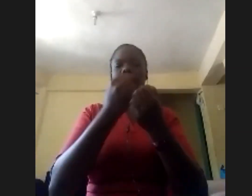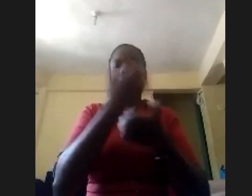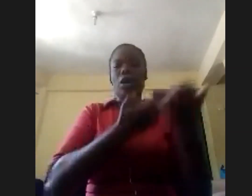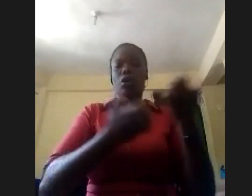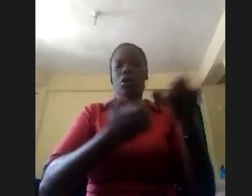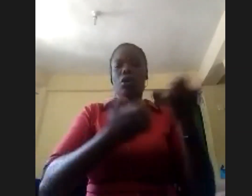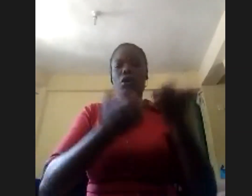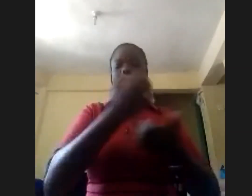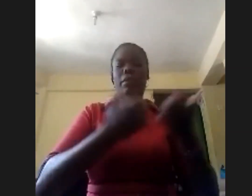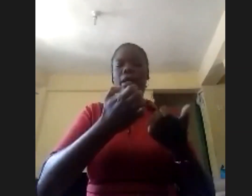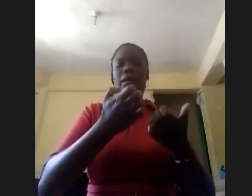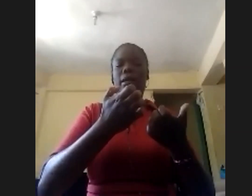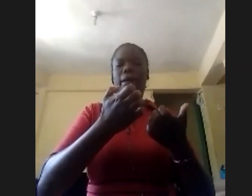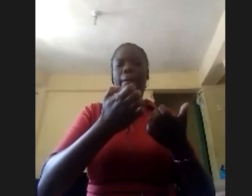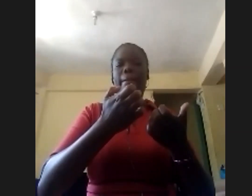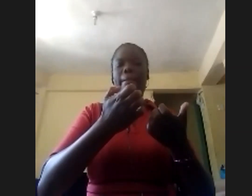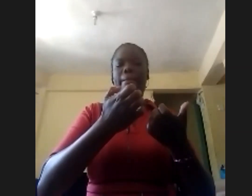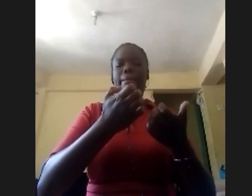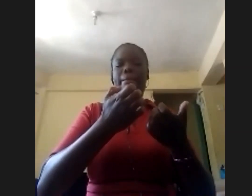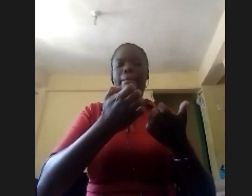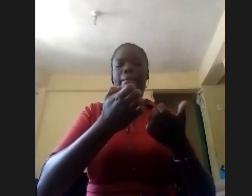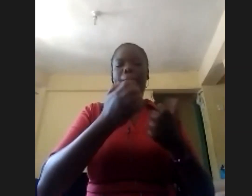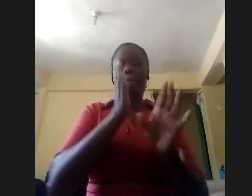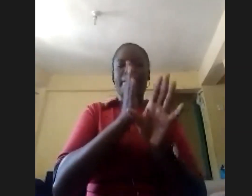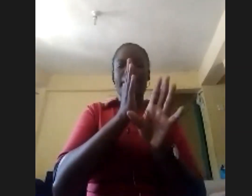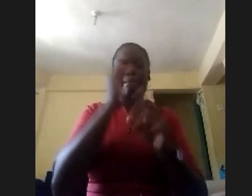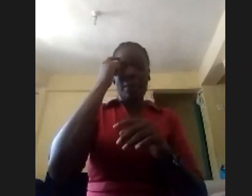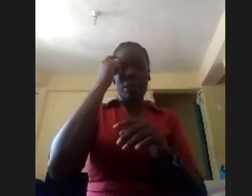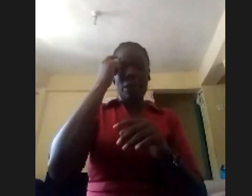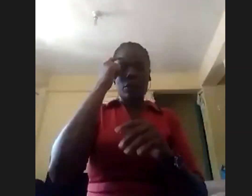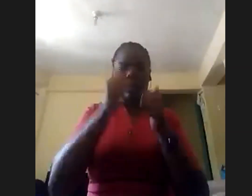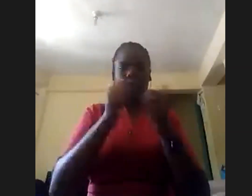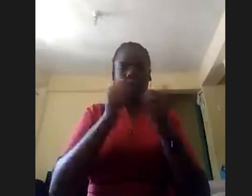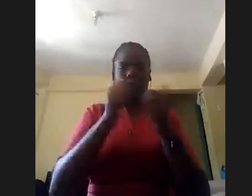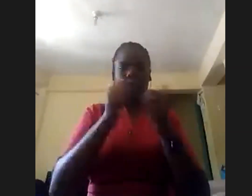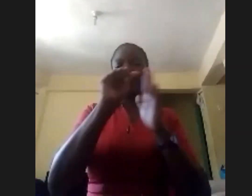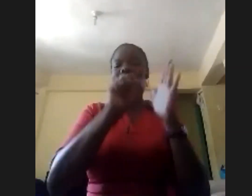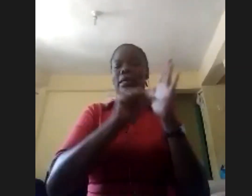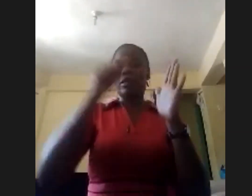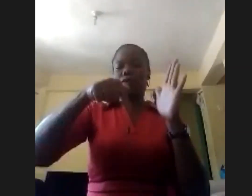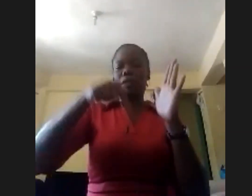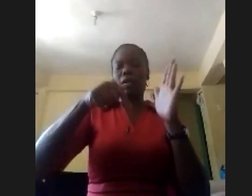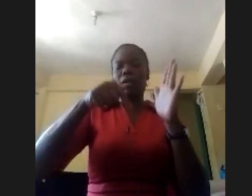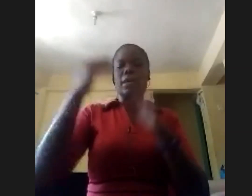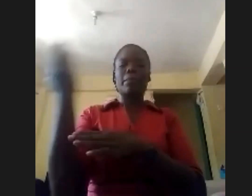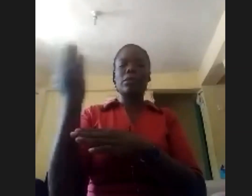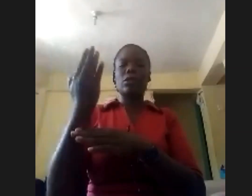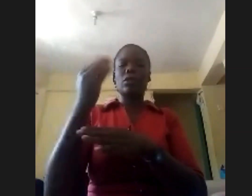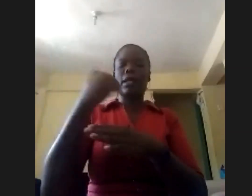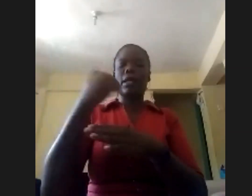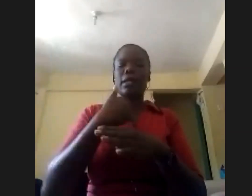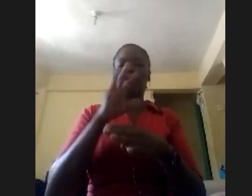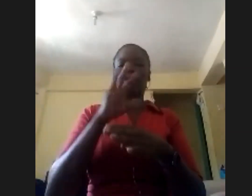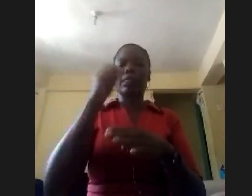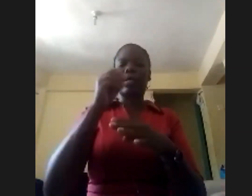skipped a bit of what I should have introduced, and that is Yeah. the agenda. I'm Mm. sorry, Mm. presentation Okay. had to Fine. take a certain Mm. limited time,